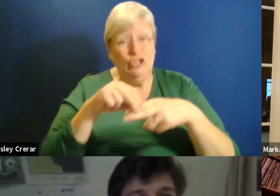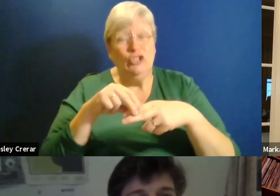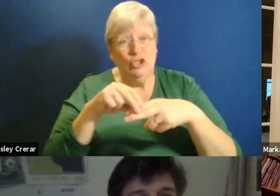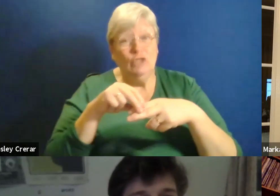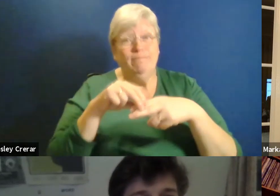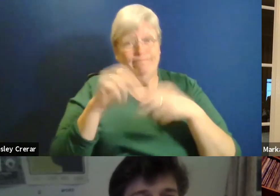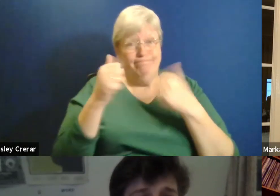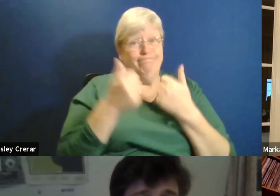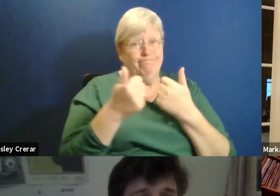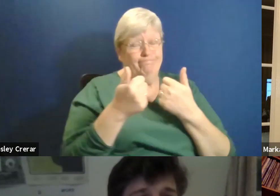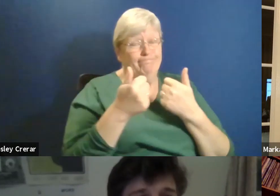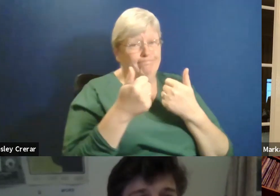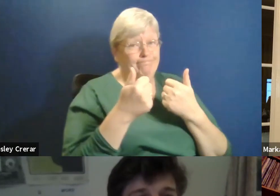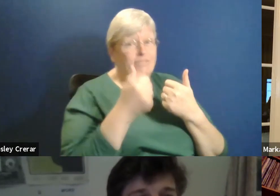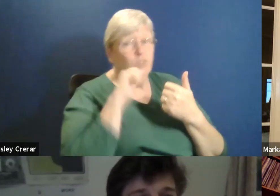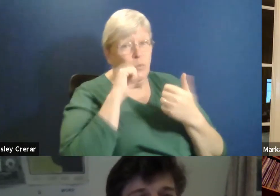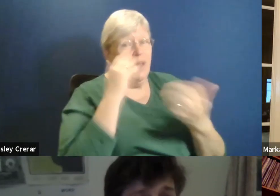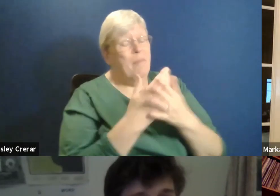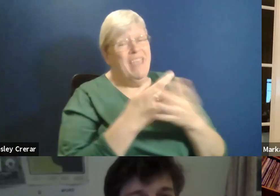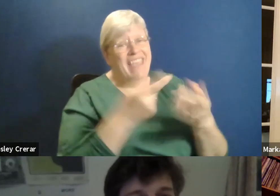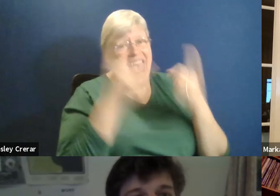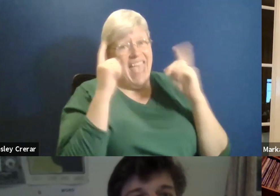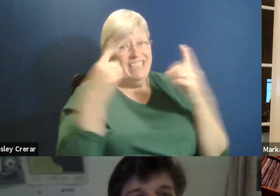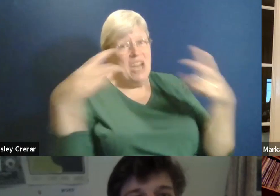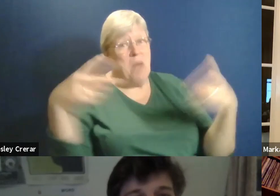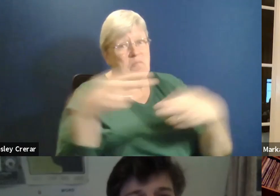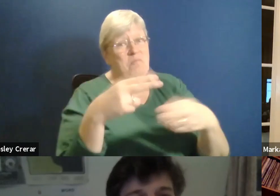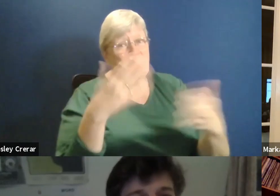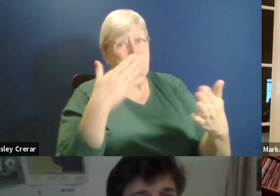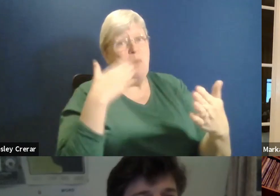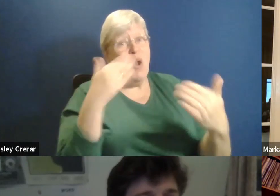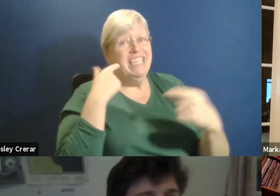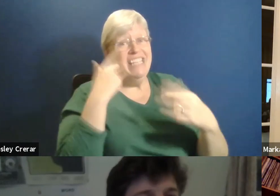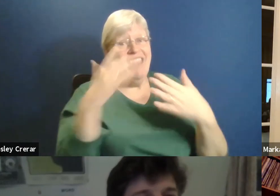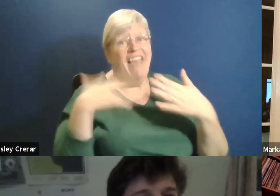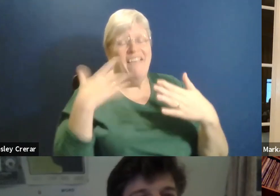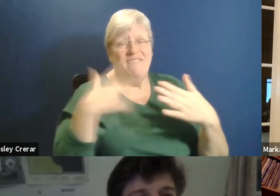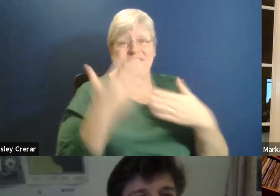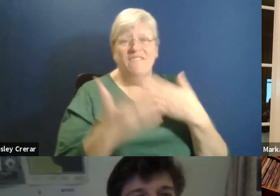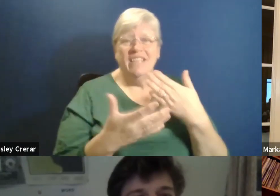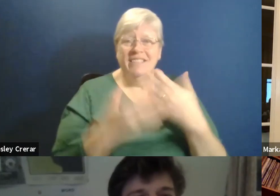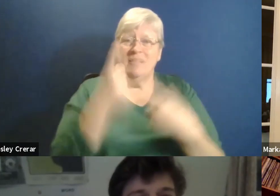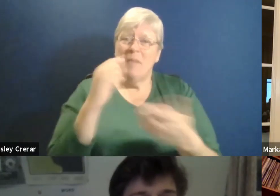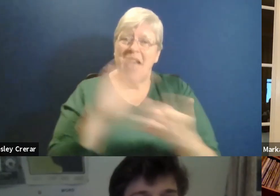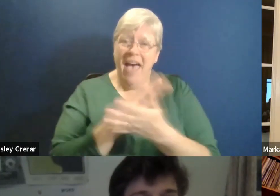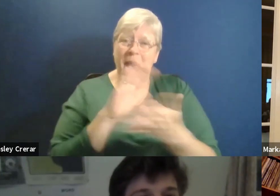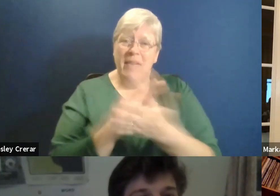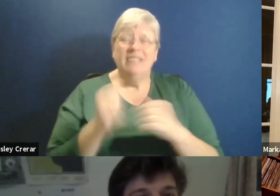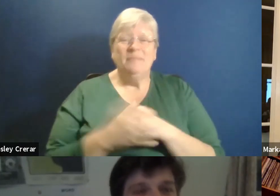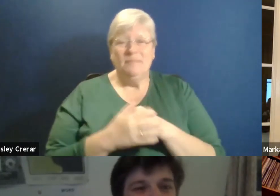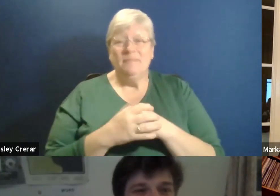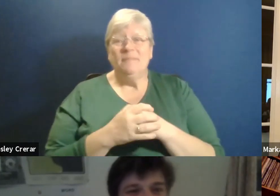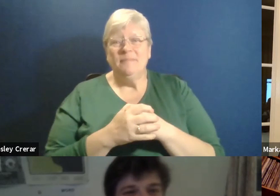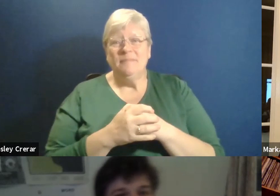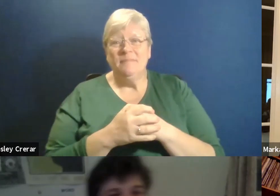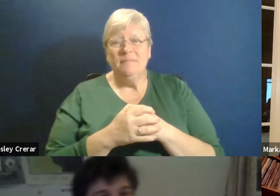attachment, and you'll make the editor's life a lot easier, and they'll probably be more willing to look at your work a bit